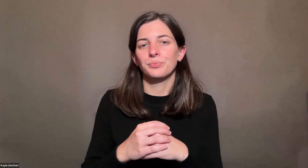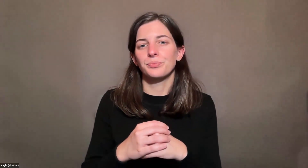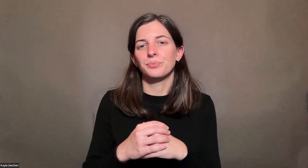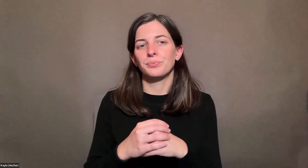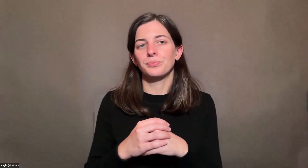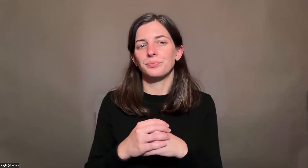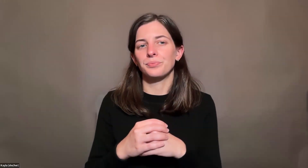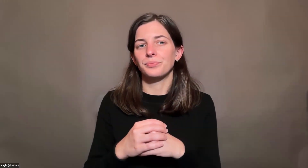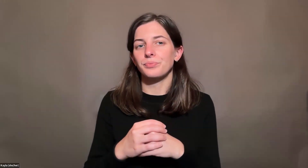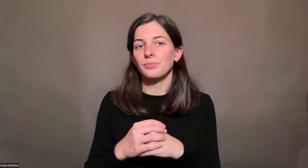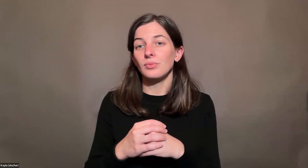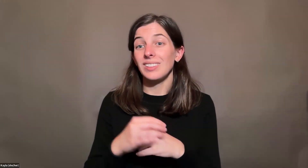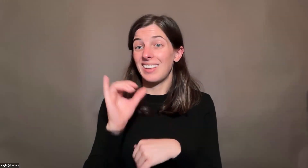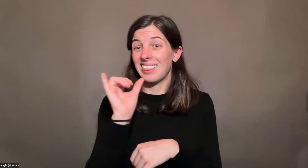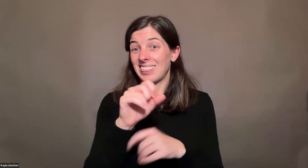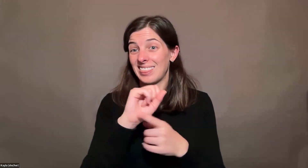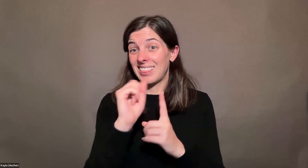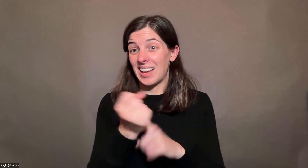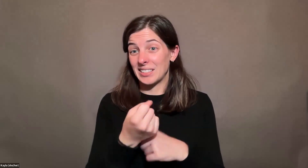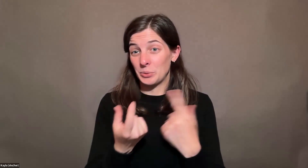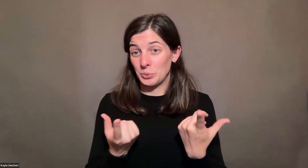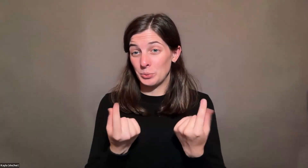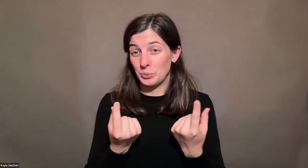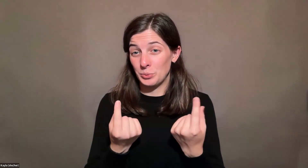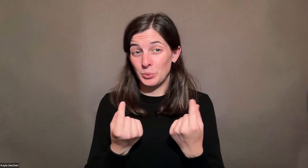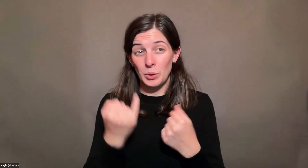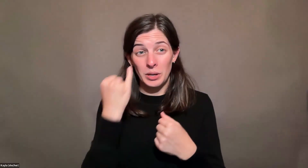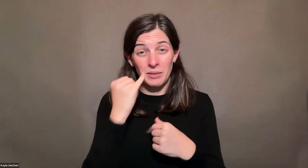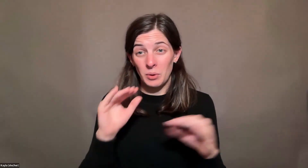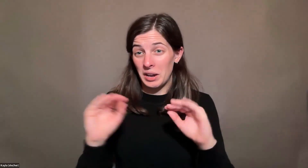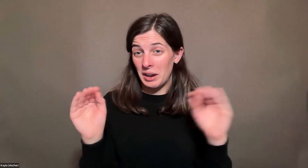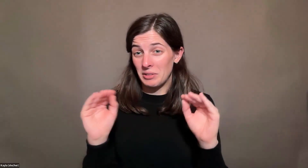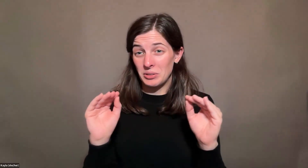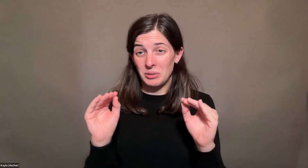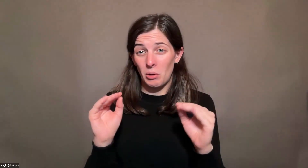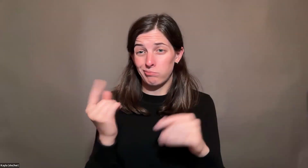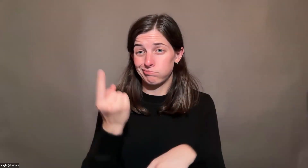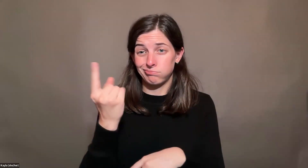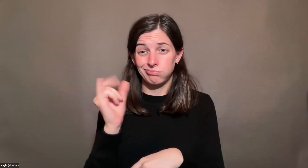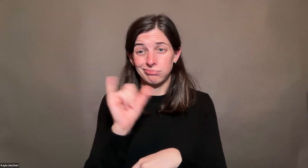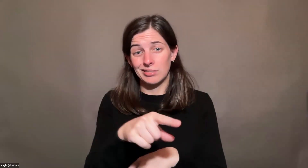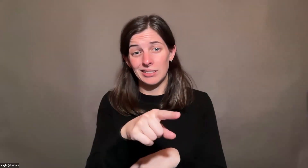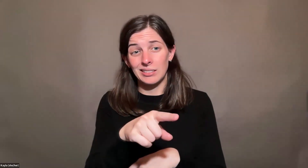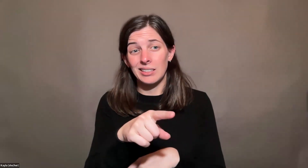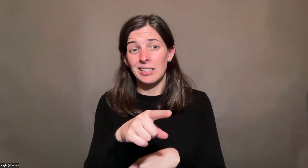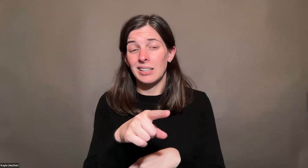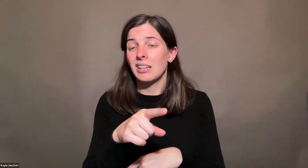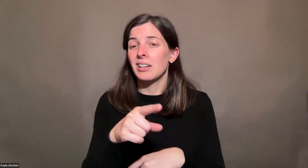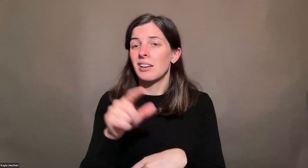in this case, if you are not having this sort of things like area label, then you should add, or you